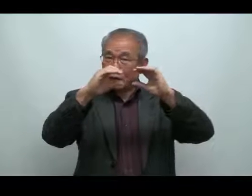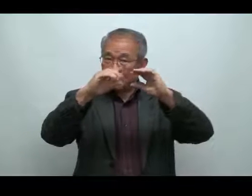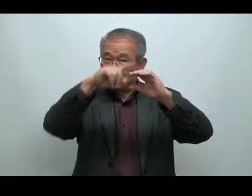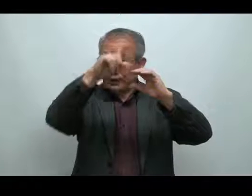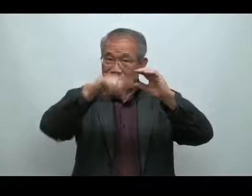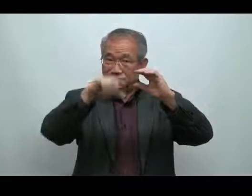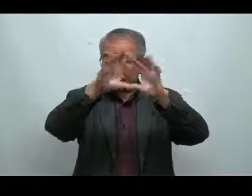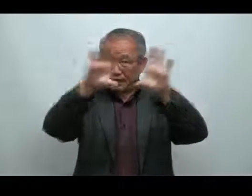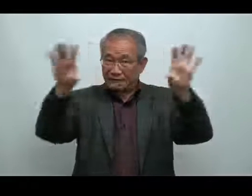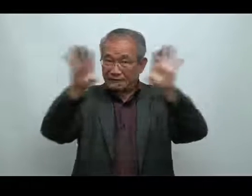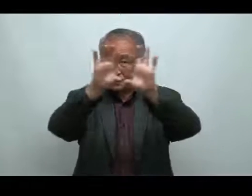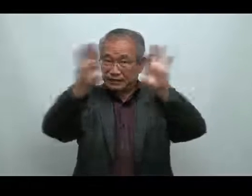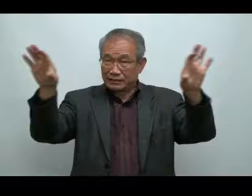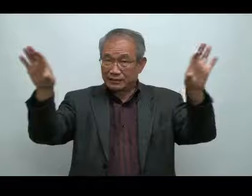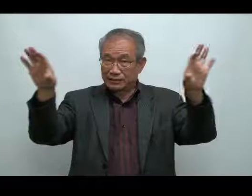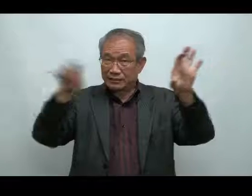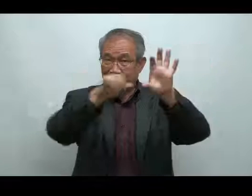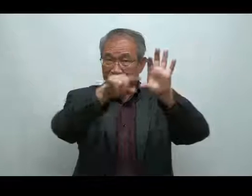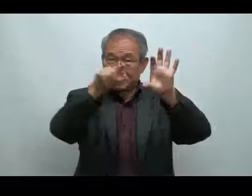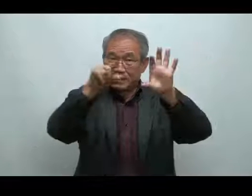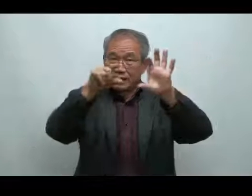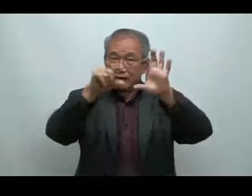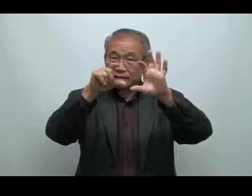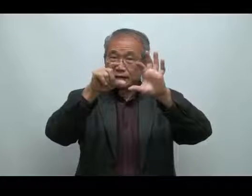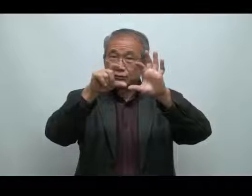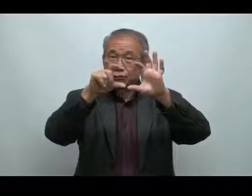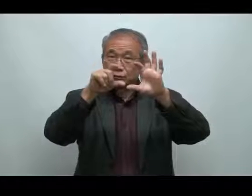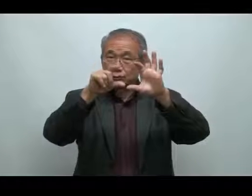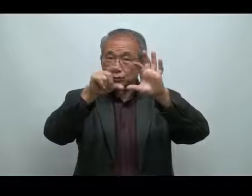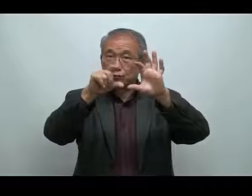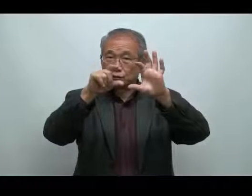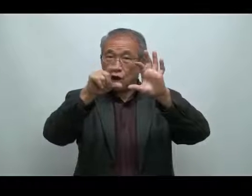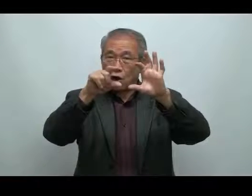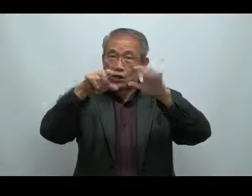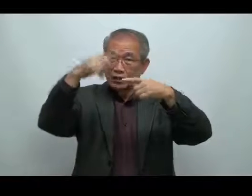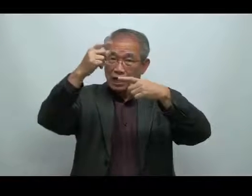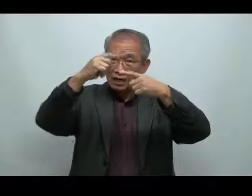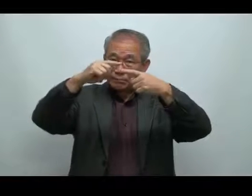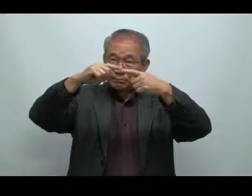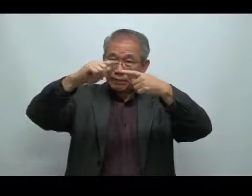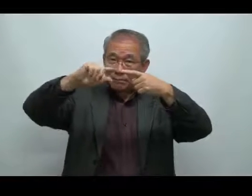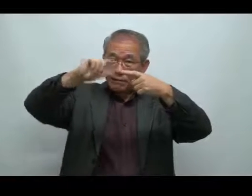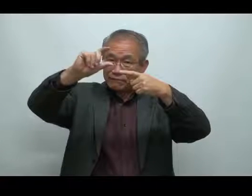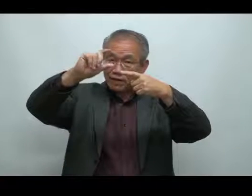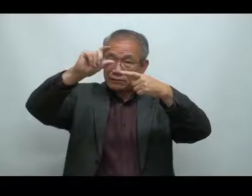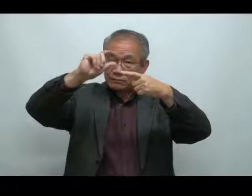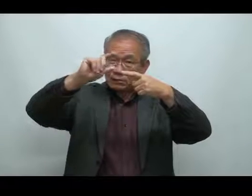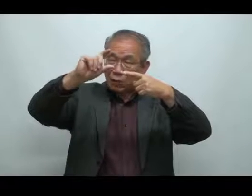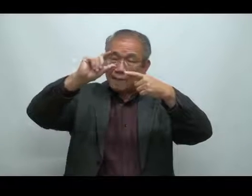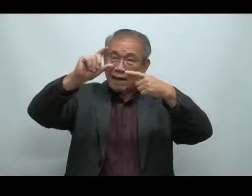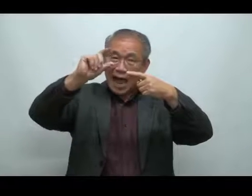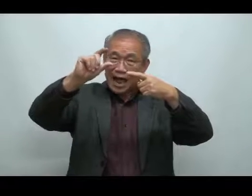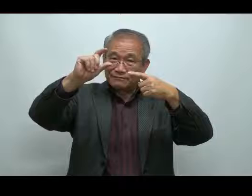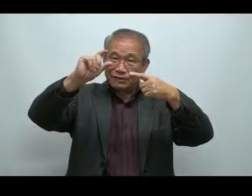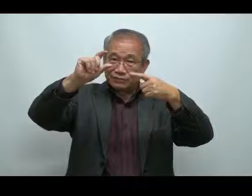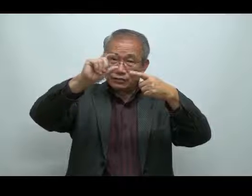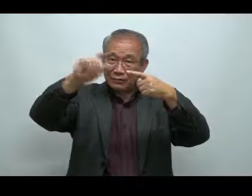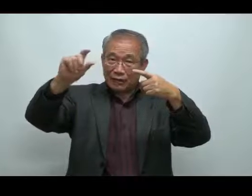treble clef, the clef that you sing from, then you use go, and above low upper half of the treble clef